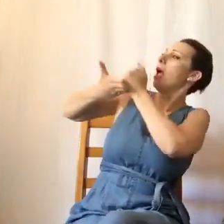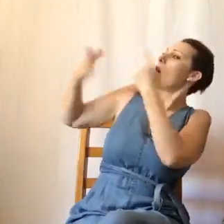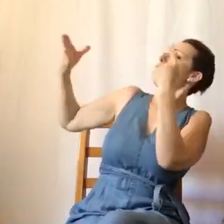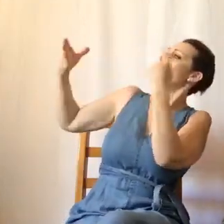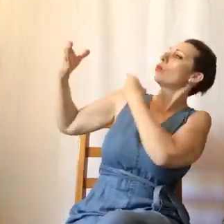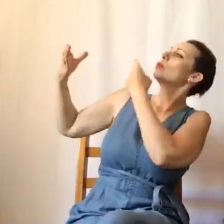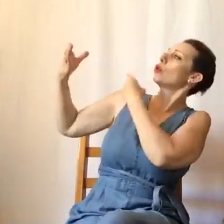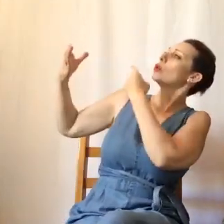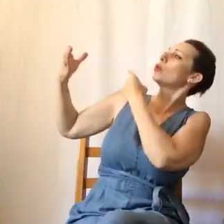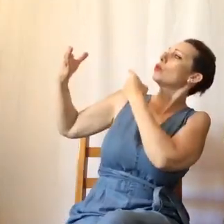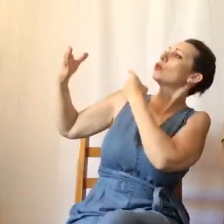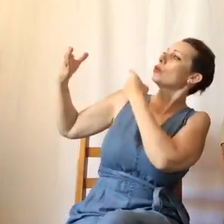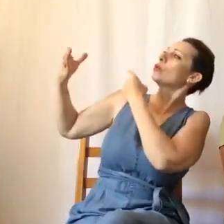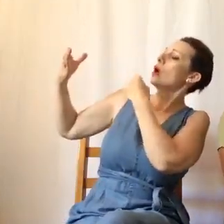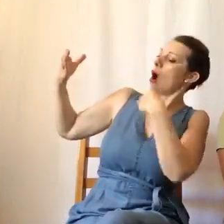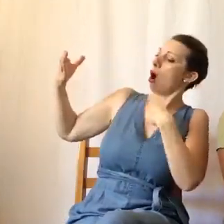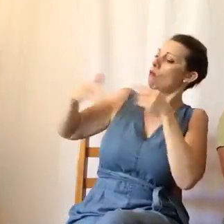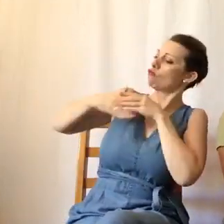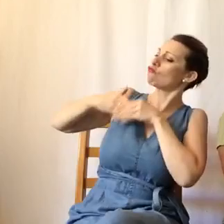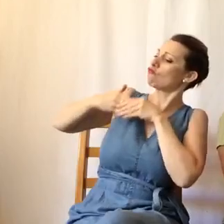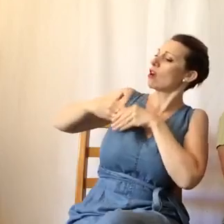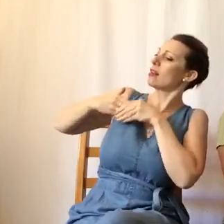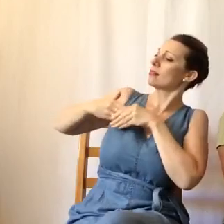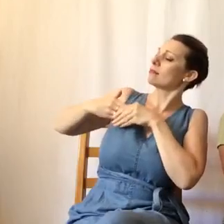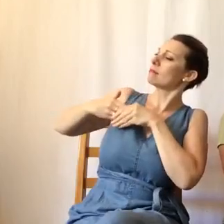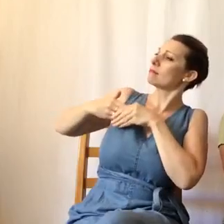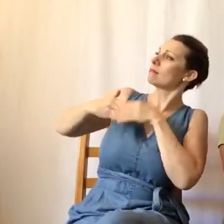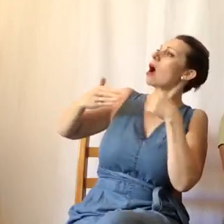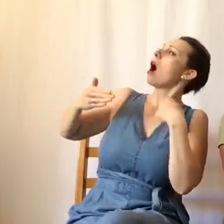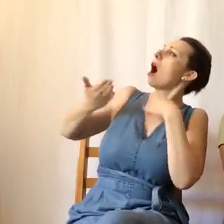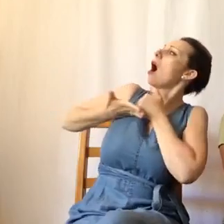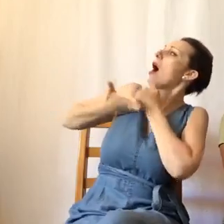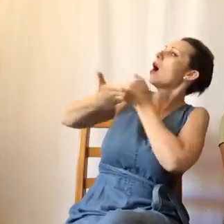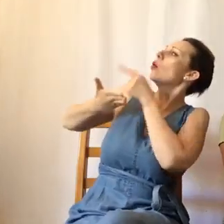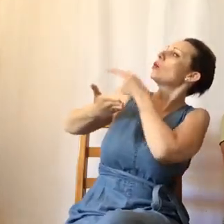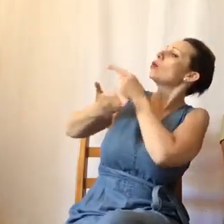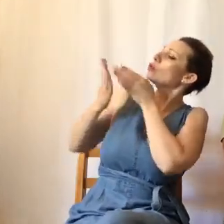time, and then we'll laugh some more.